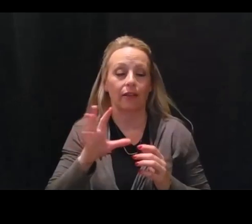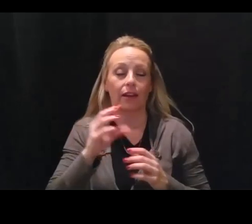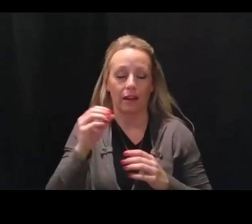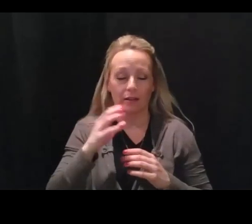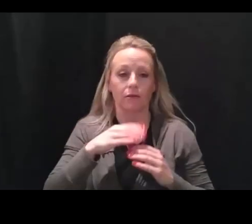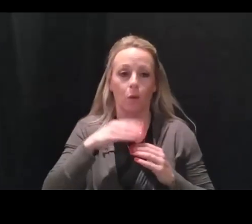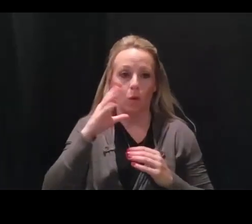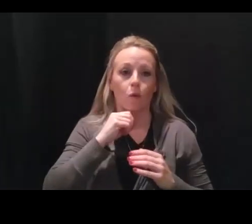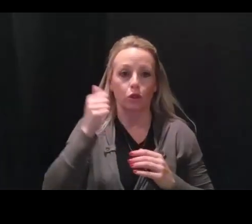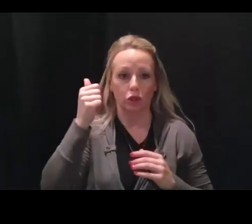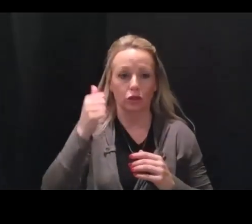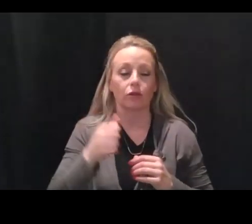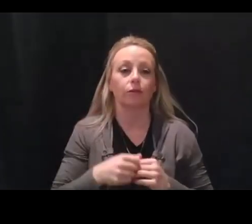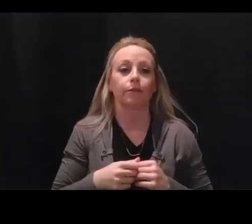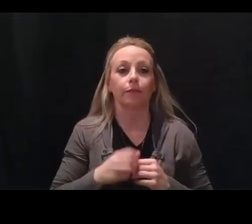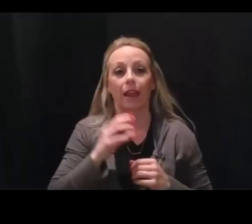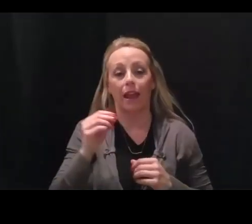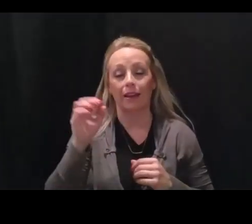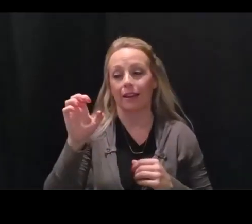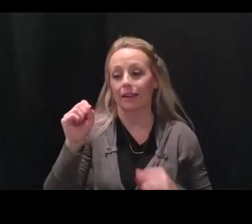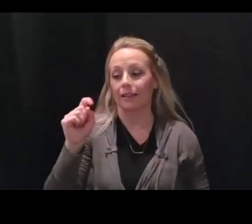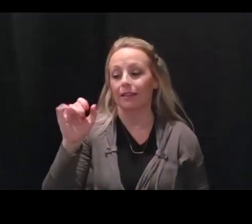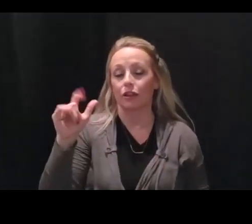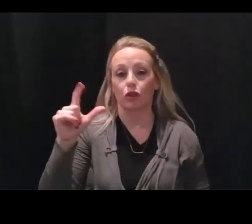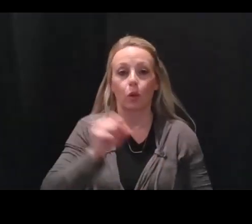workers who are essential for functioning in society.